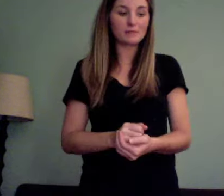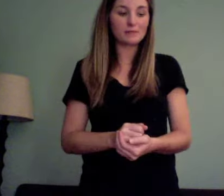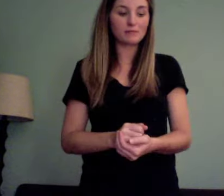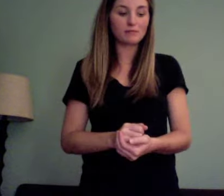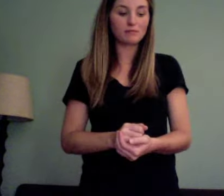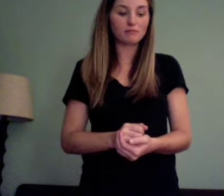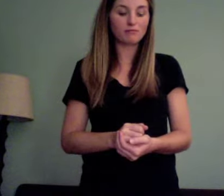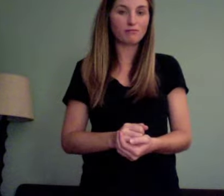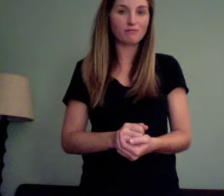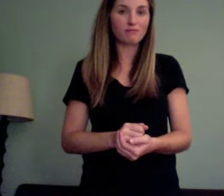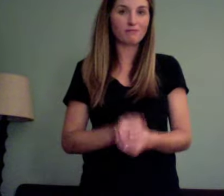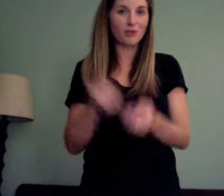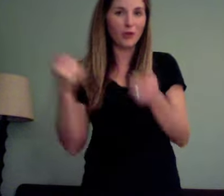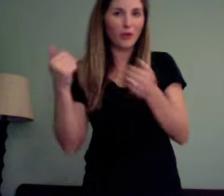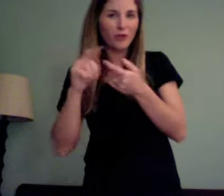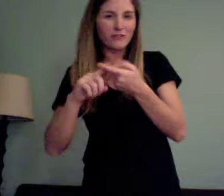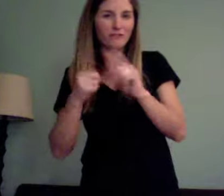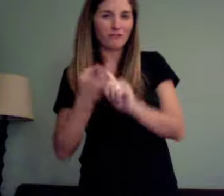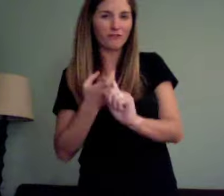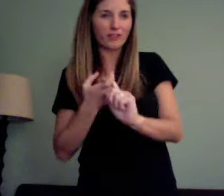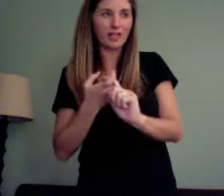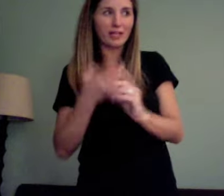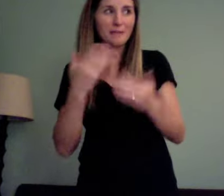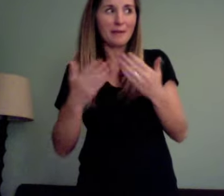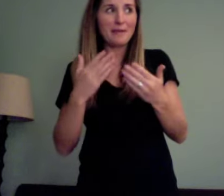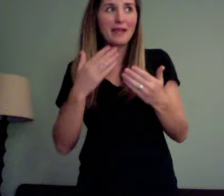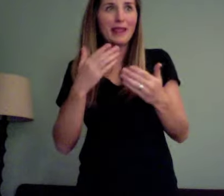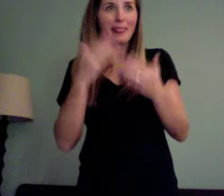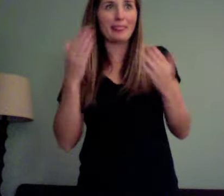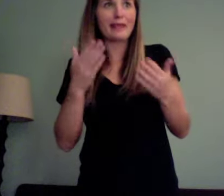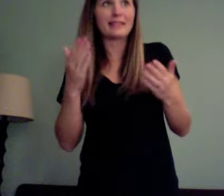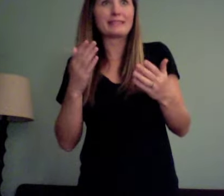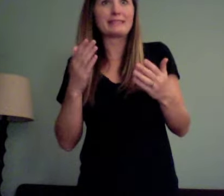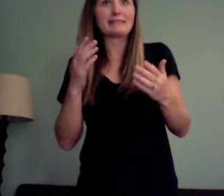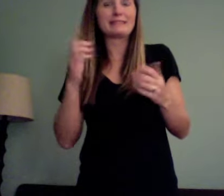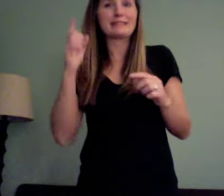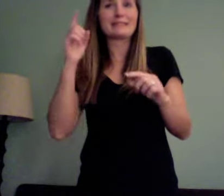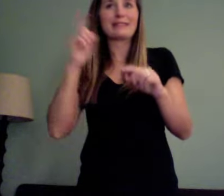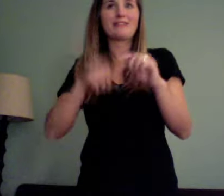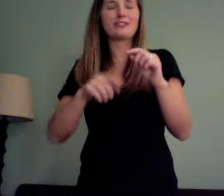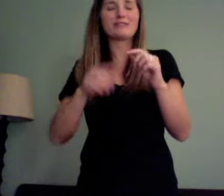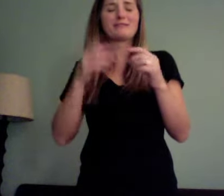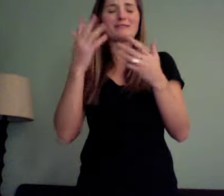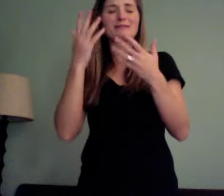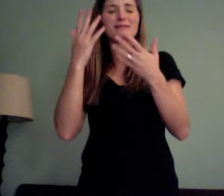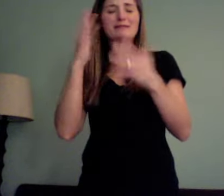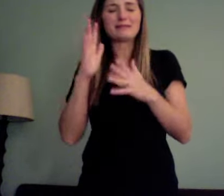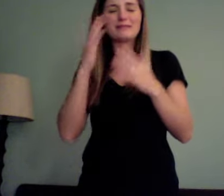Those friends, maybe those things that we could never get past. How do you deal with them? They're front and center for Peter.